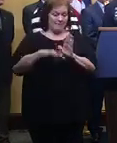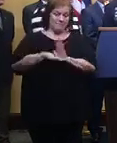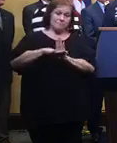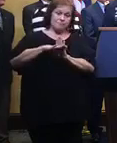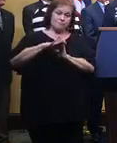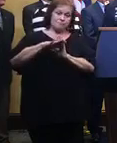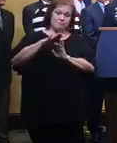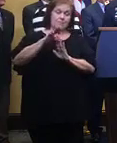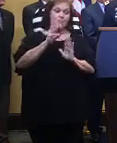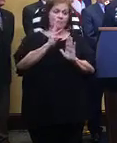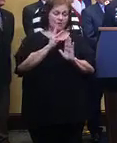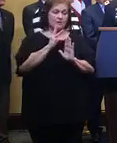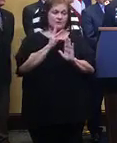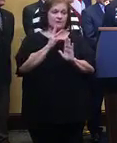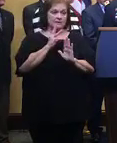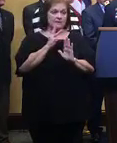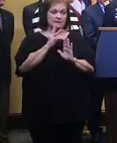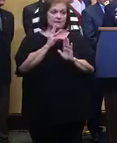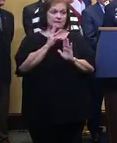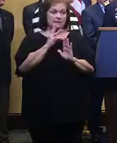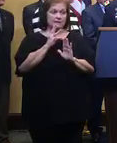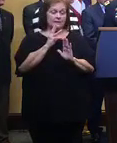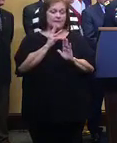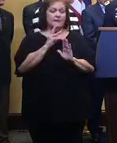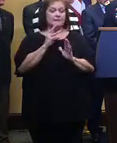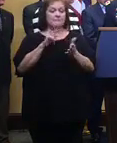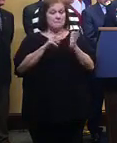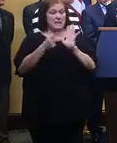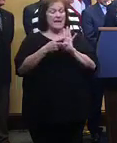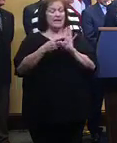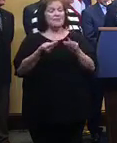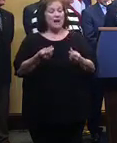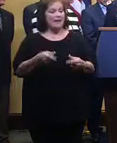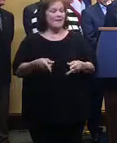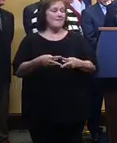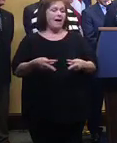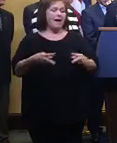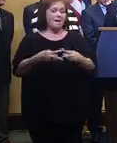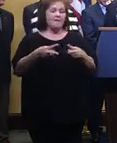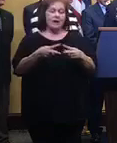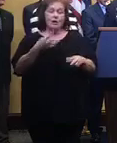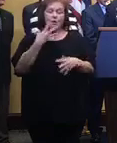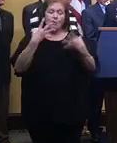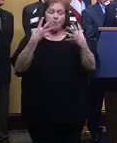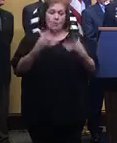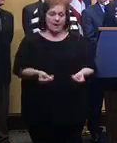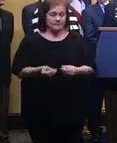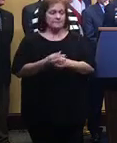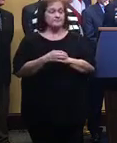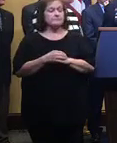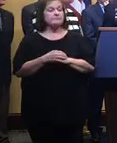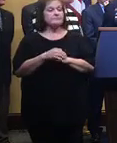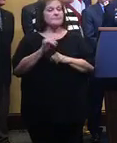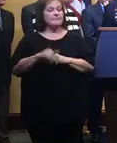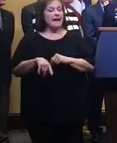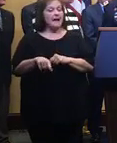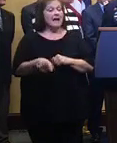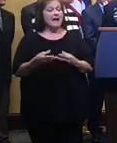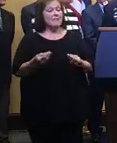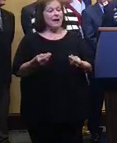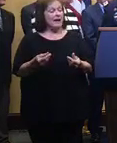means extremely saturated soils. Another study I saw said that in the last 25 years, the soils are more